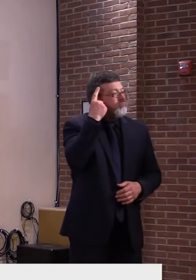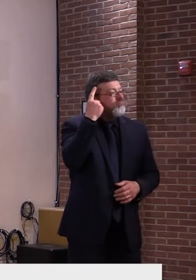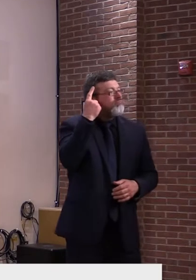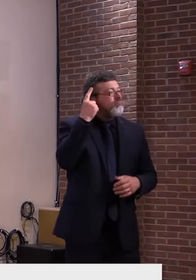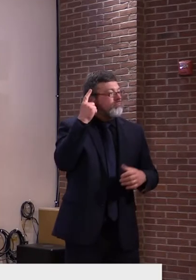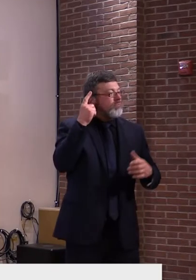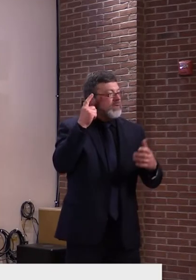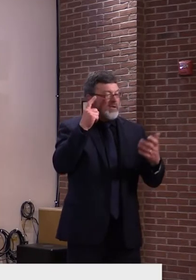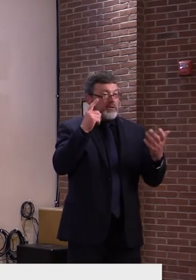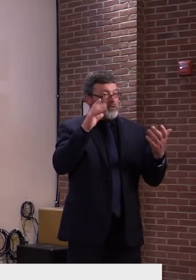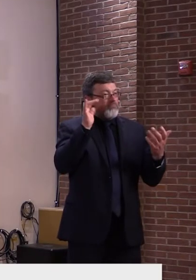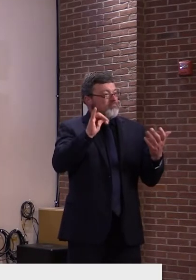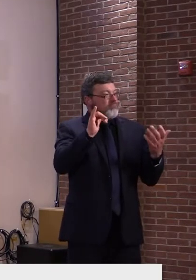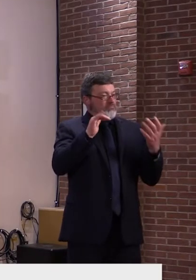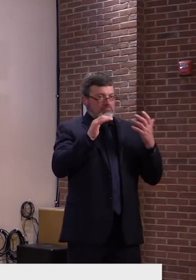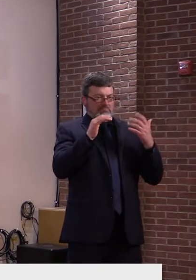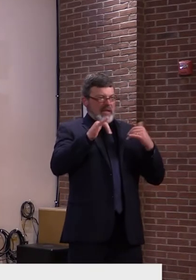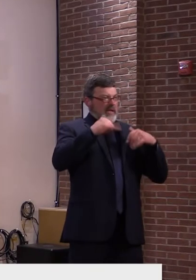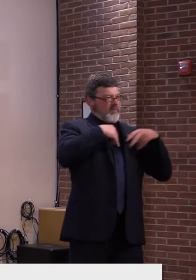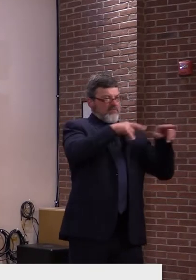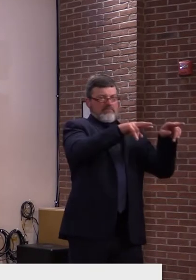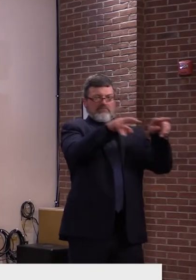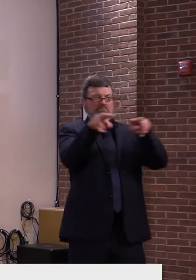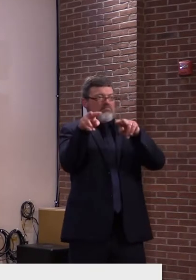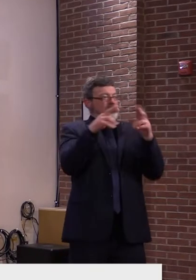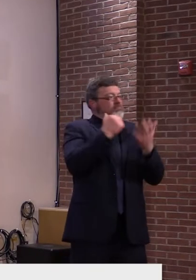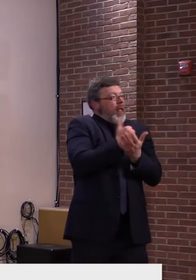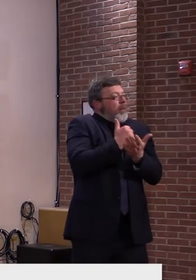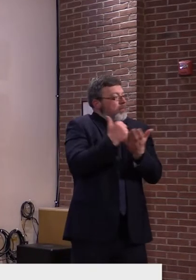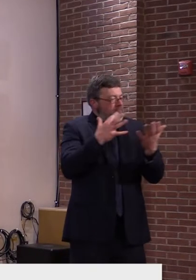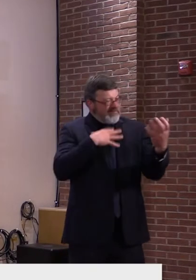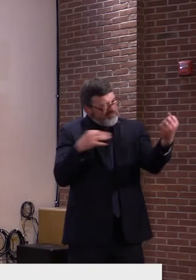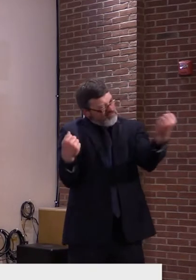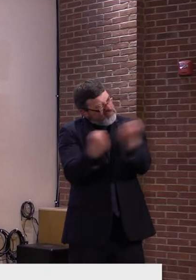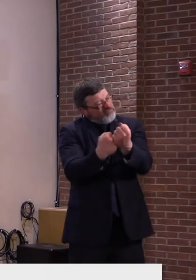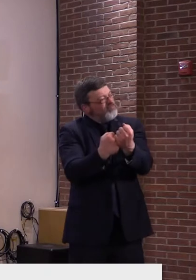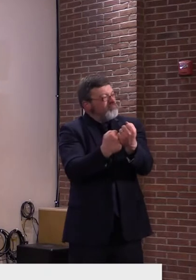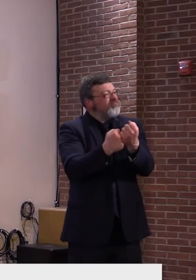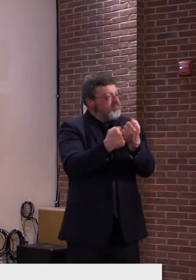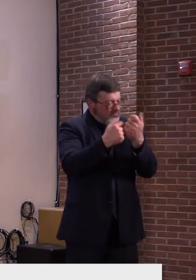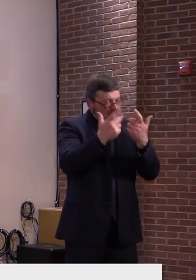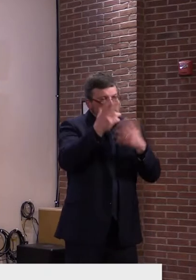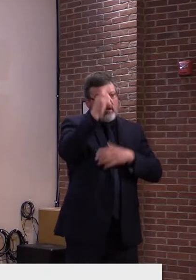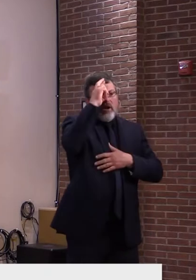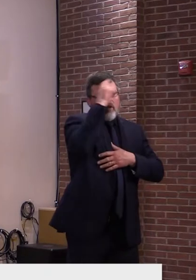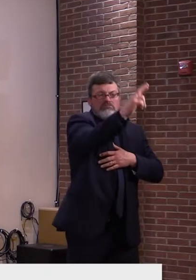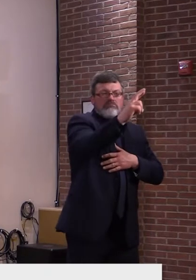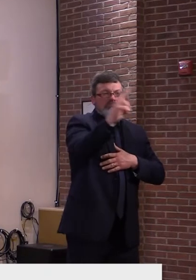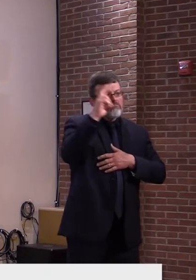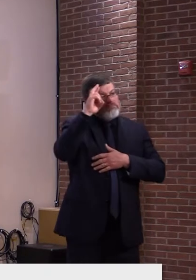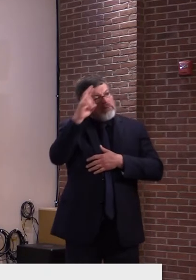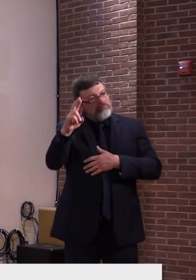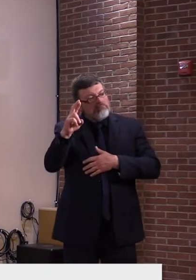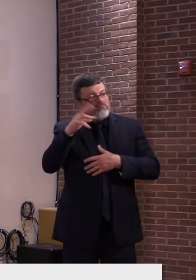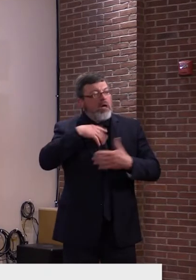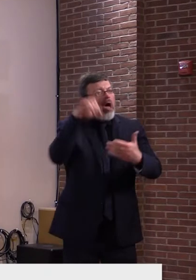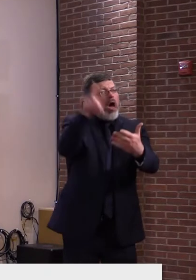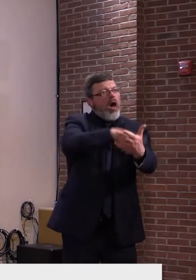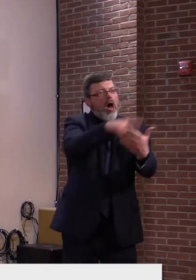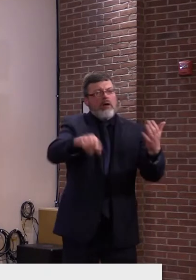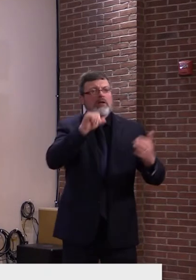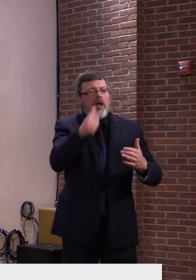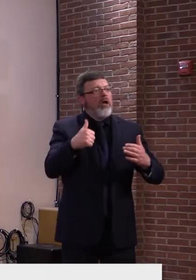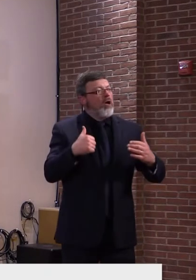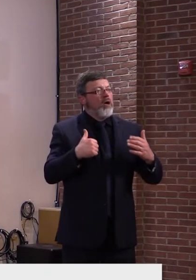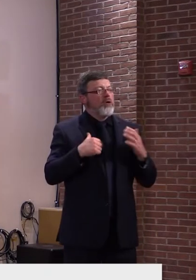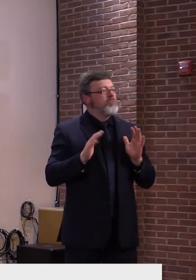to continue to support people's decisions around masking based on what makes the most sense for them and their situation. In a